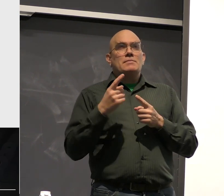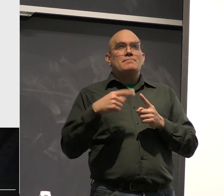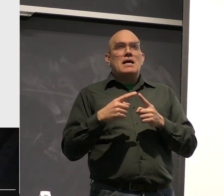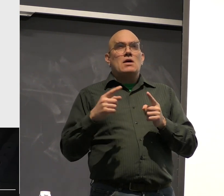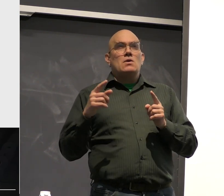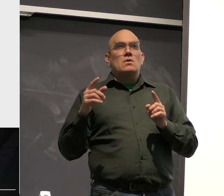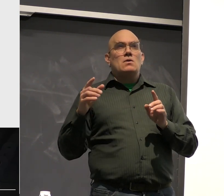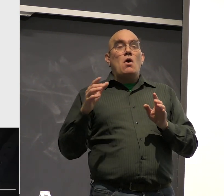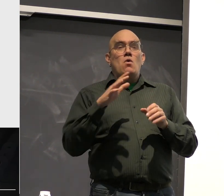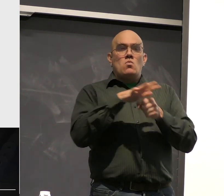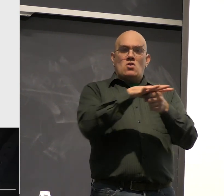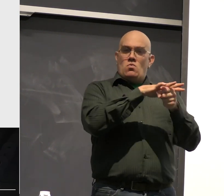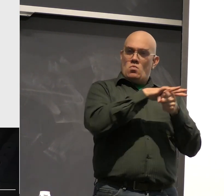You said something about,